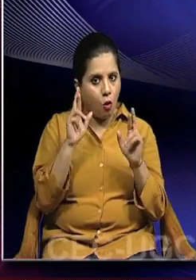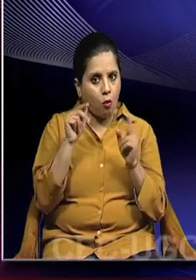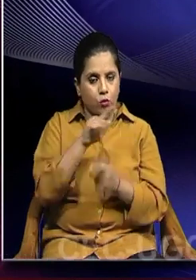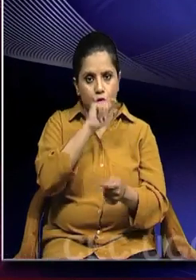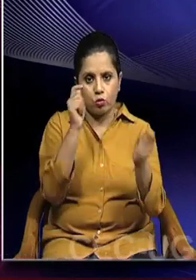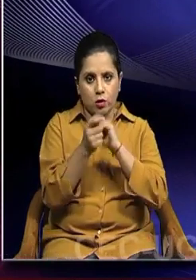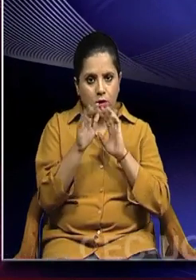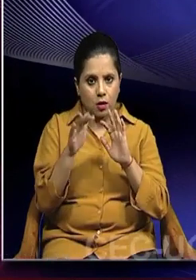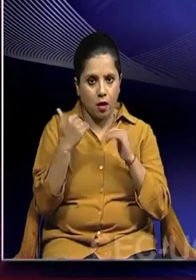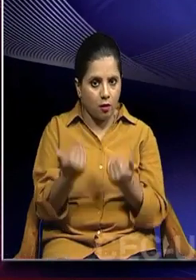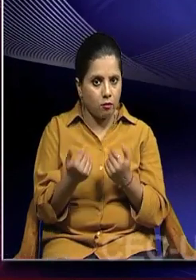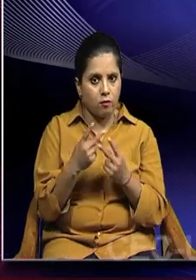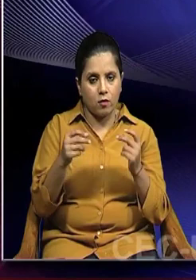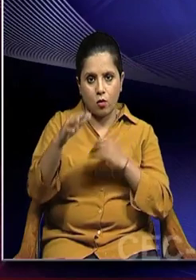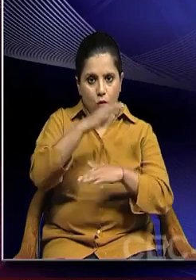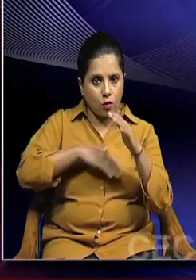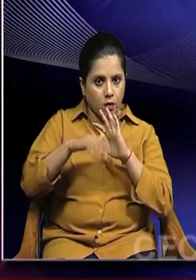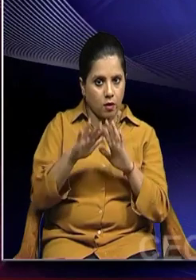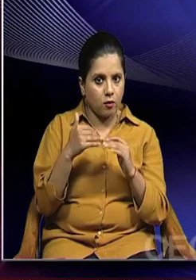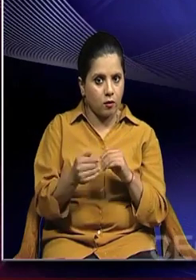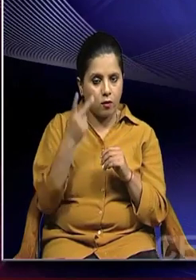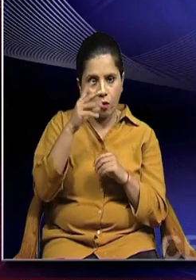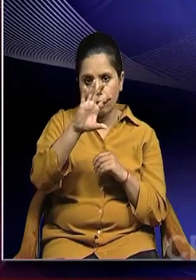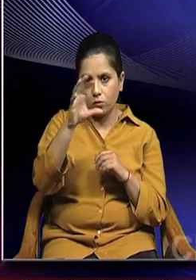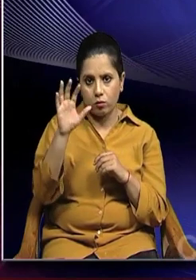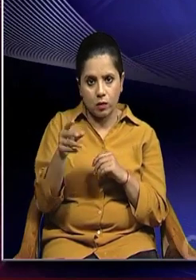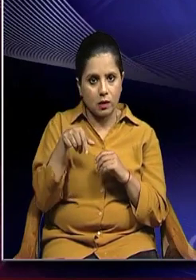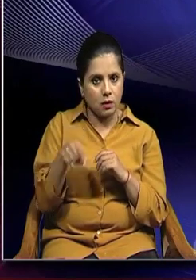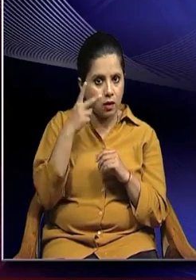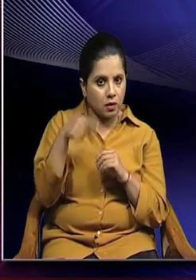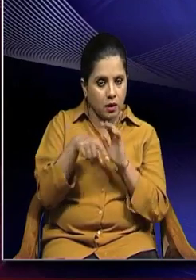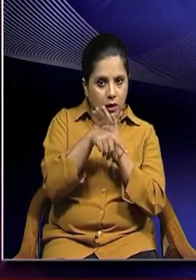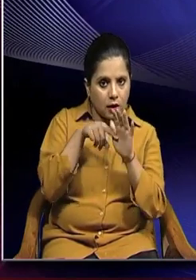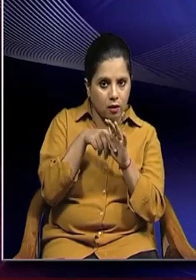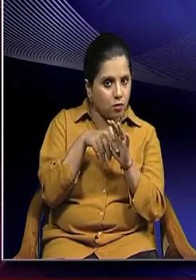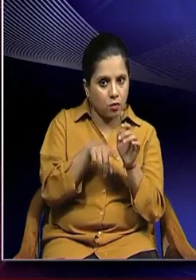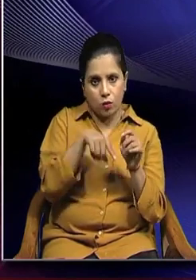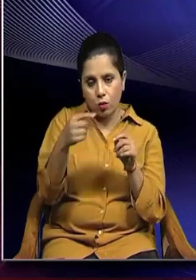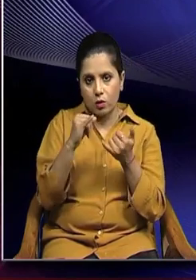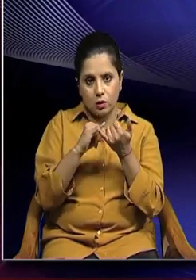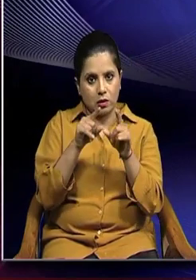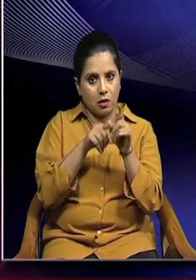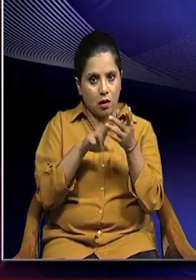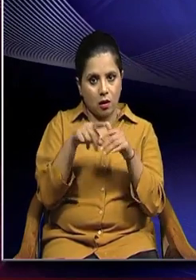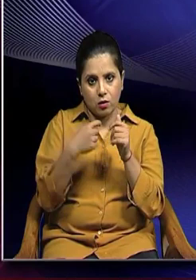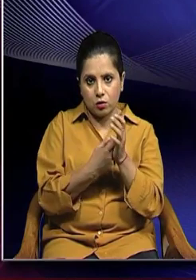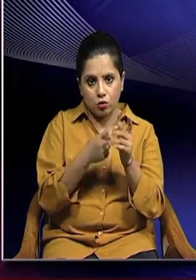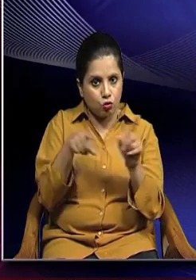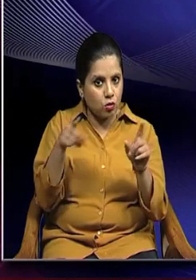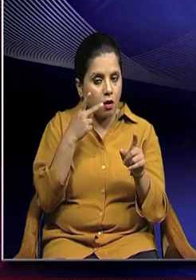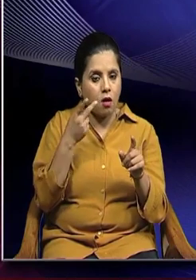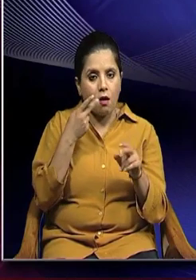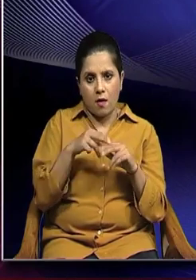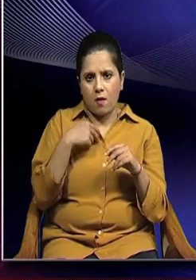transformation of organizations, society and nations from a negative energy state to synergistic state. So, if we